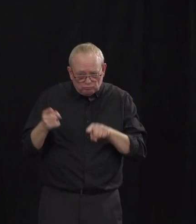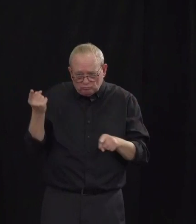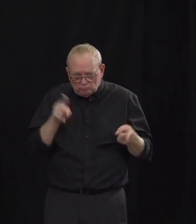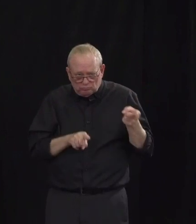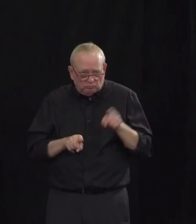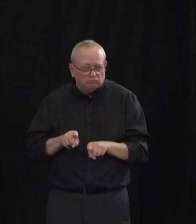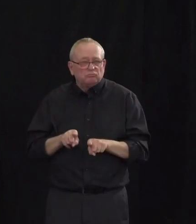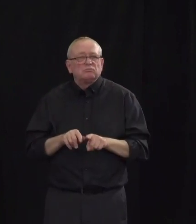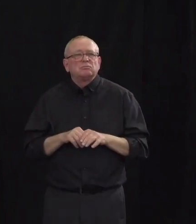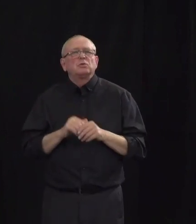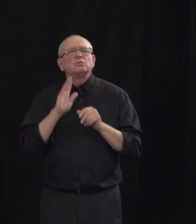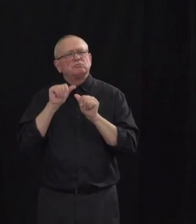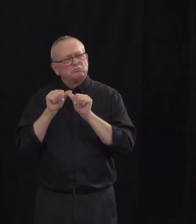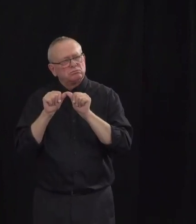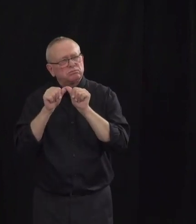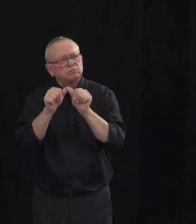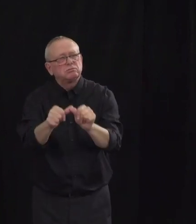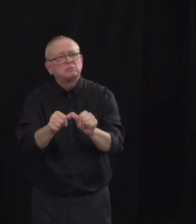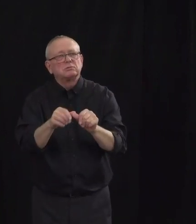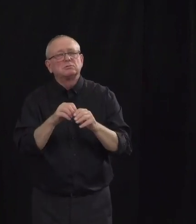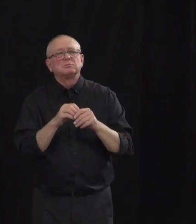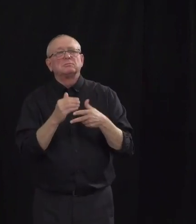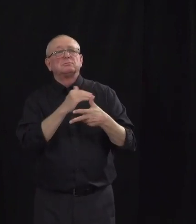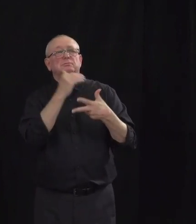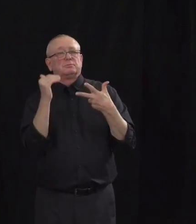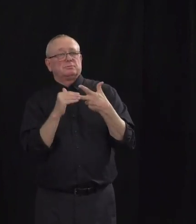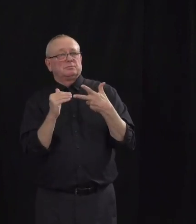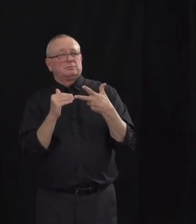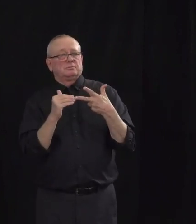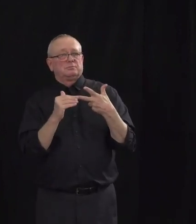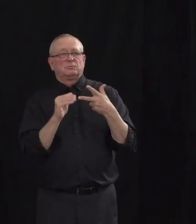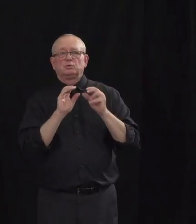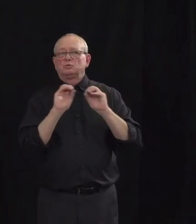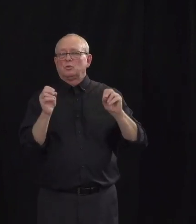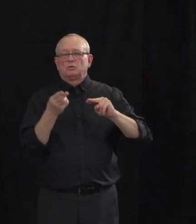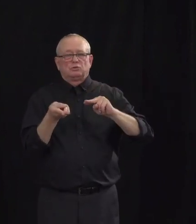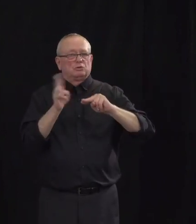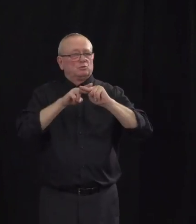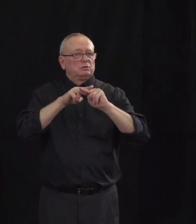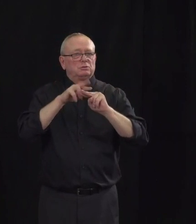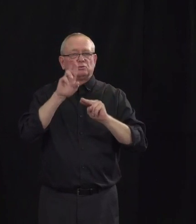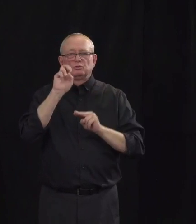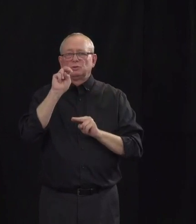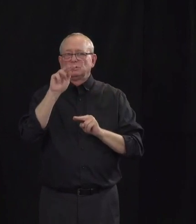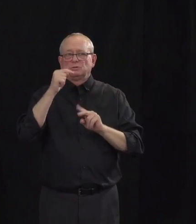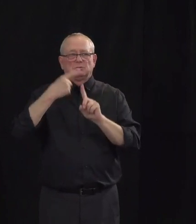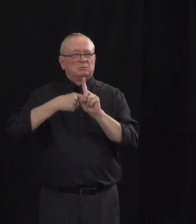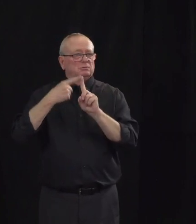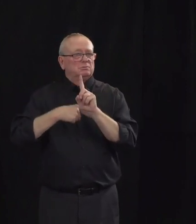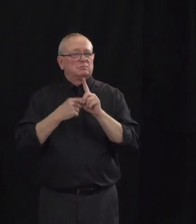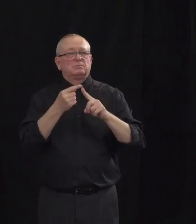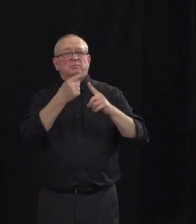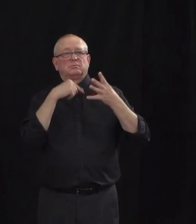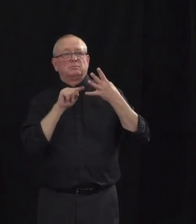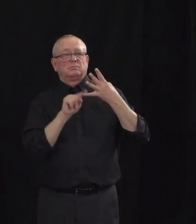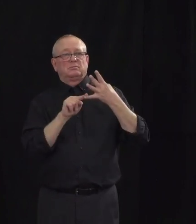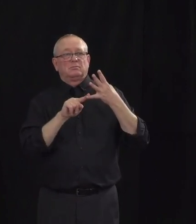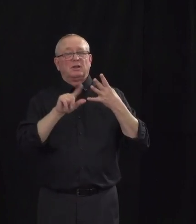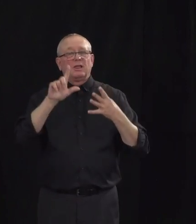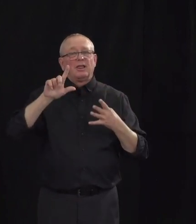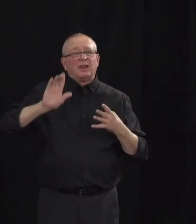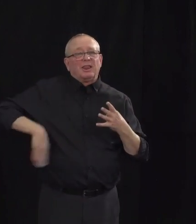duration of the public health emergency. And fourth, no one will pay any late fees for missing their rent